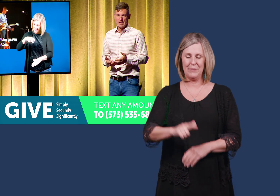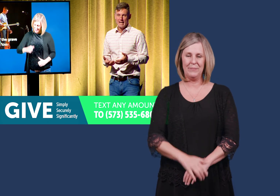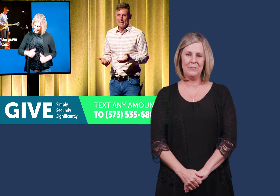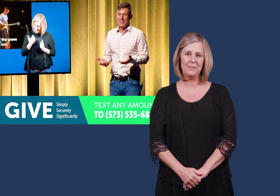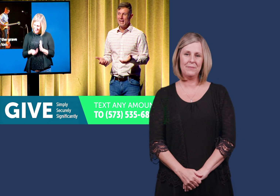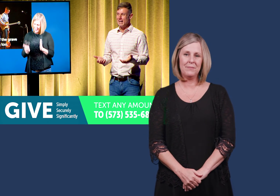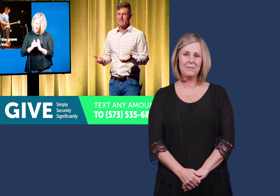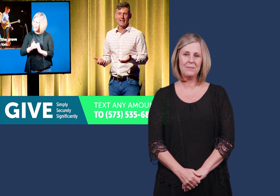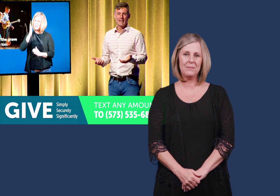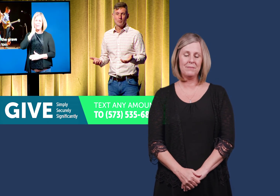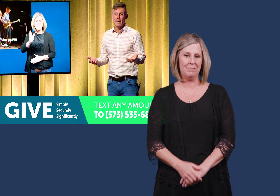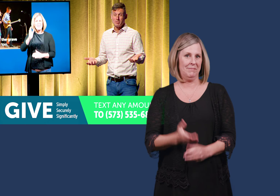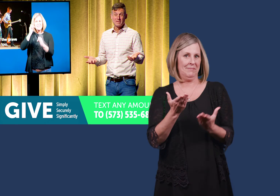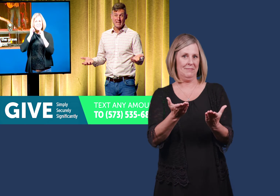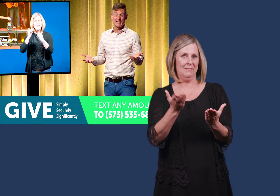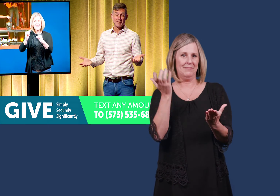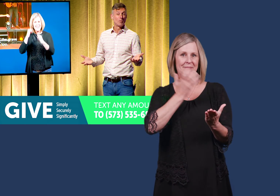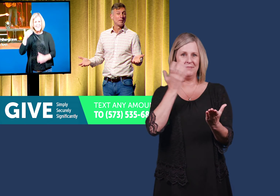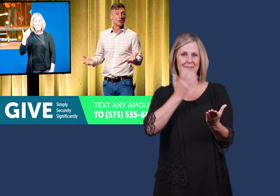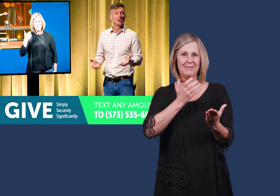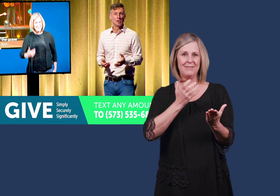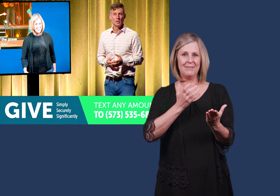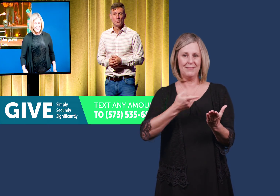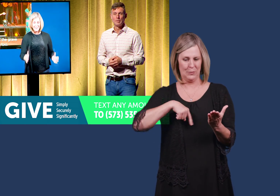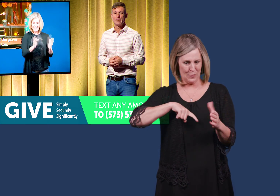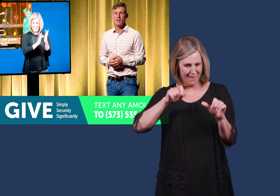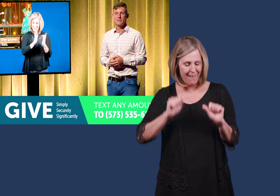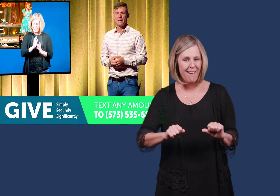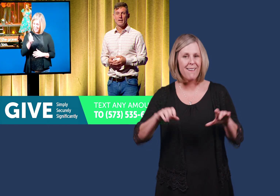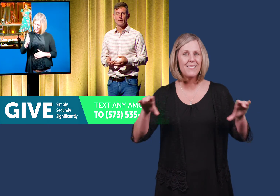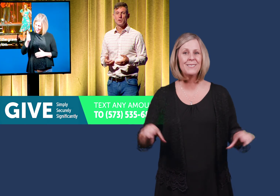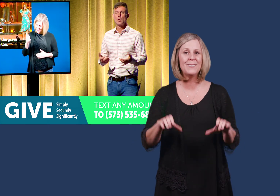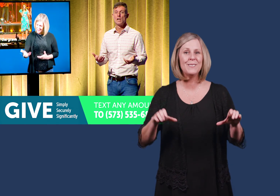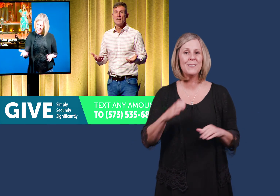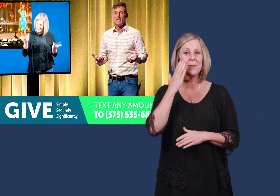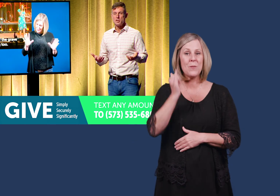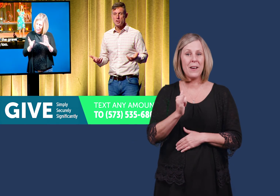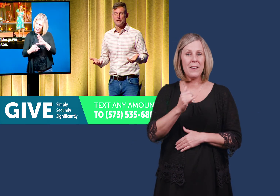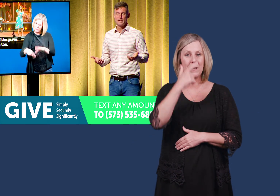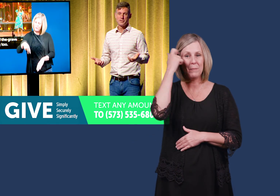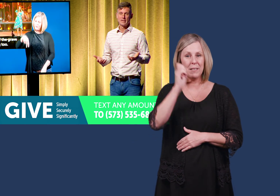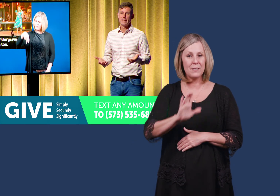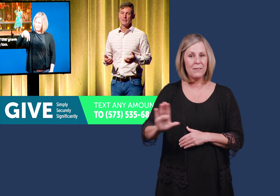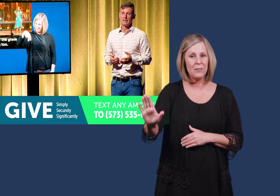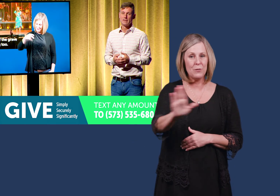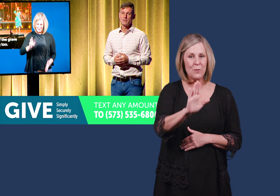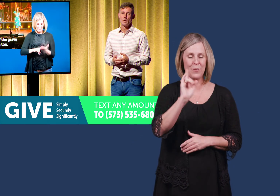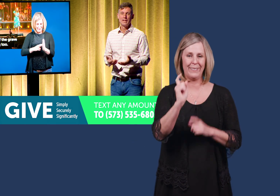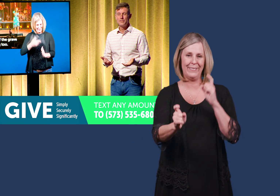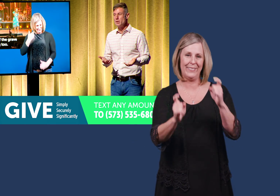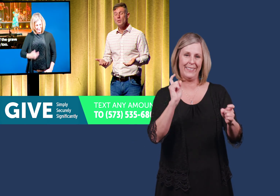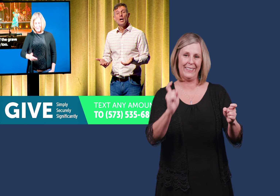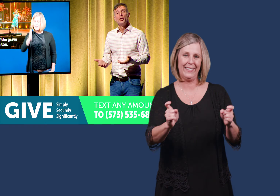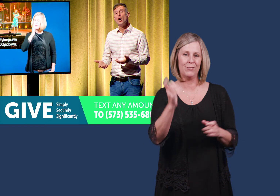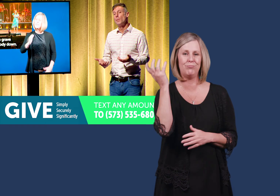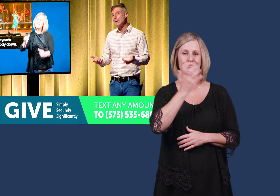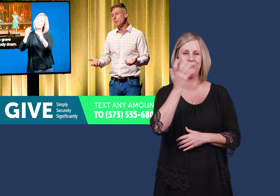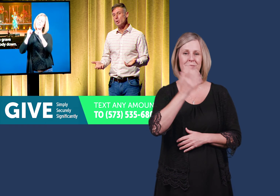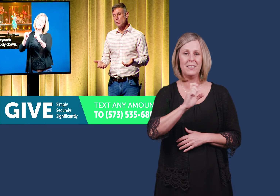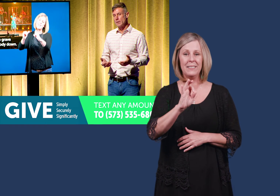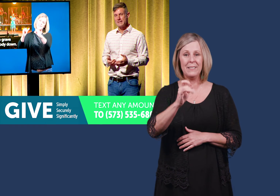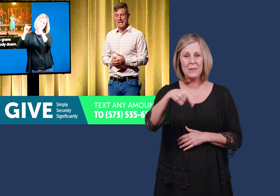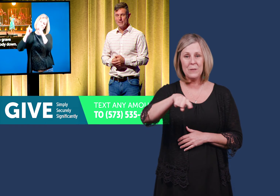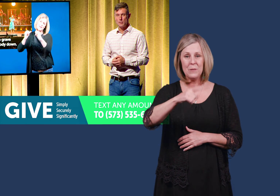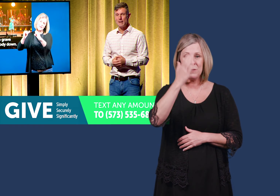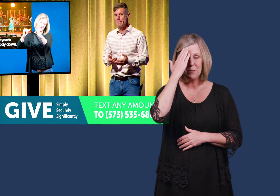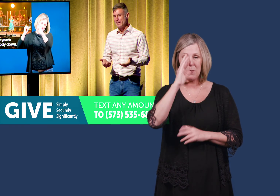Language. And that's, we're able to do because of your generous giving. So if you know people